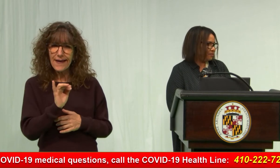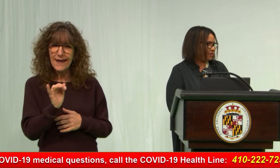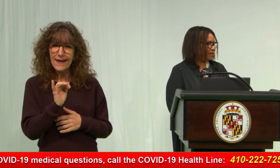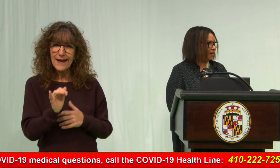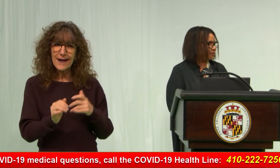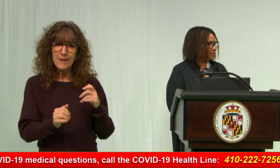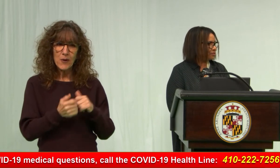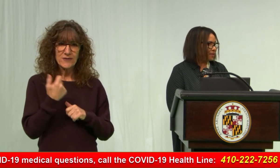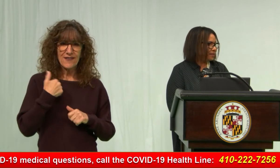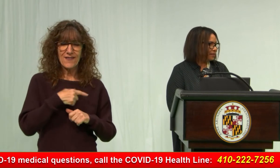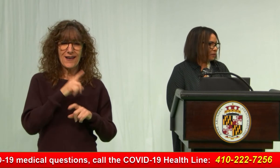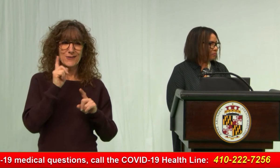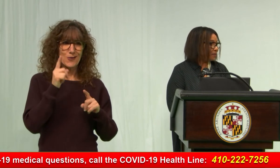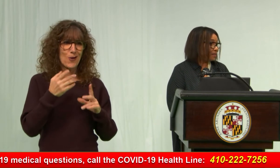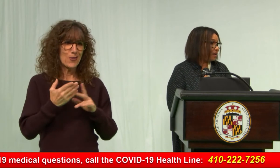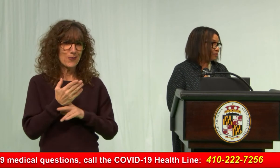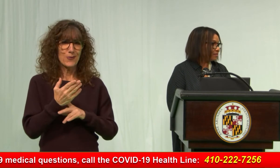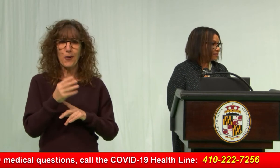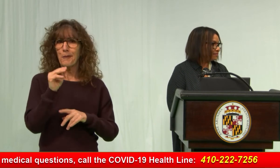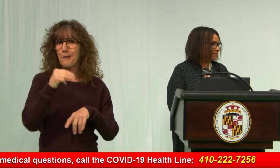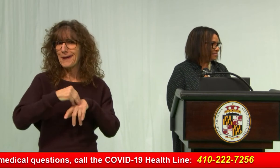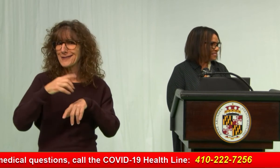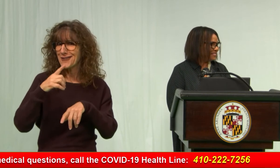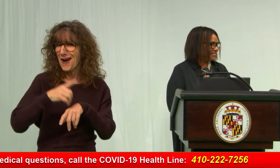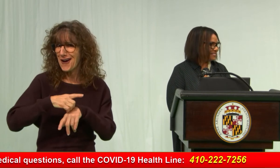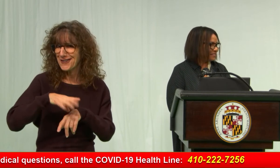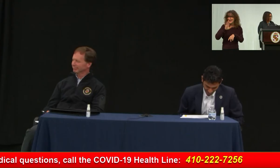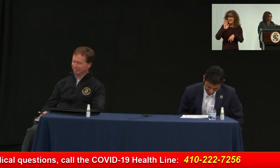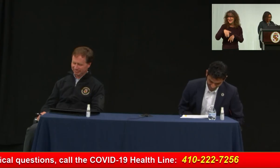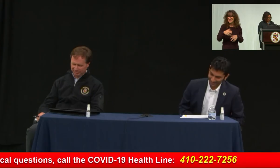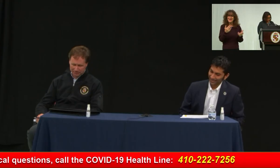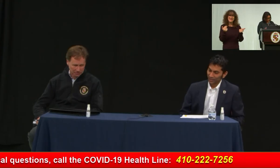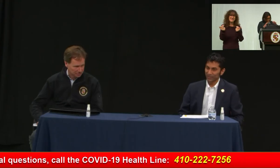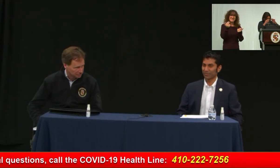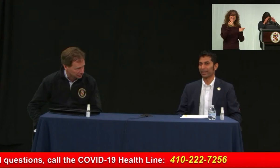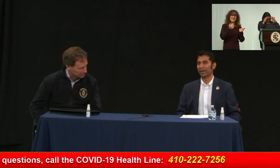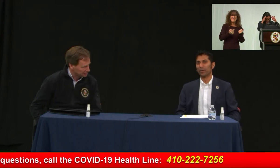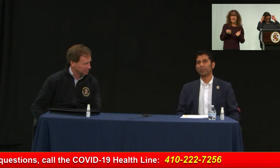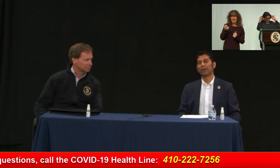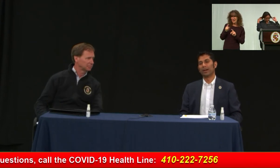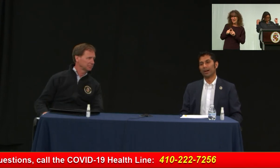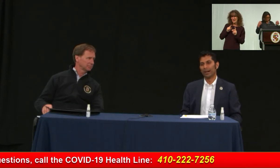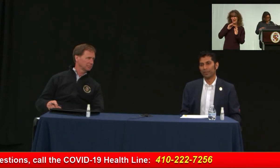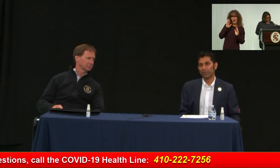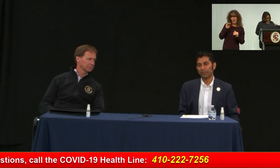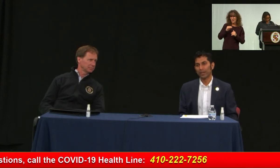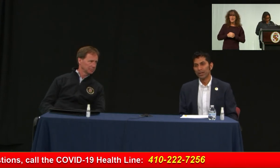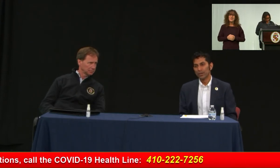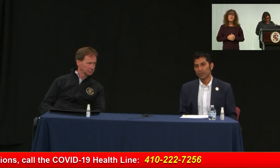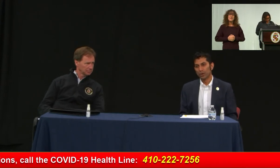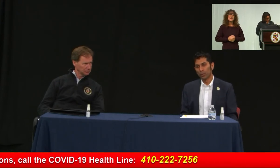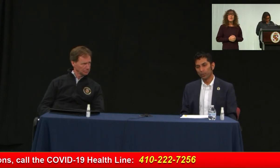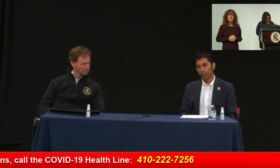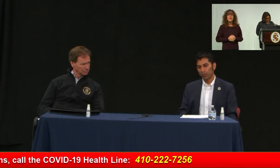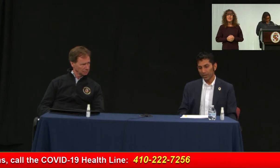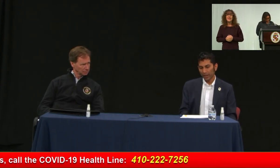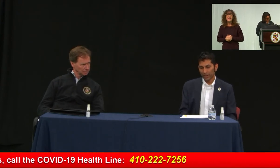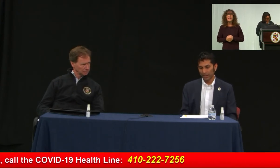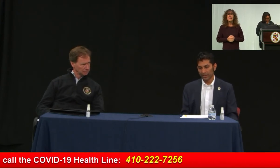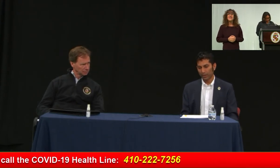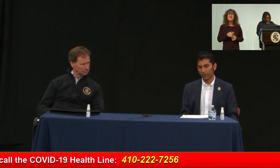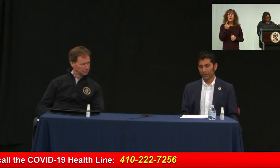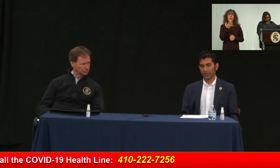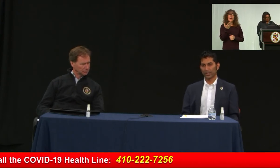Most of us have only gone through, McDonald's. A little different, I hope. Yeah. So one